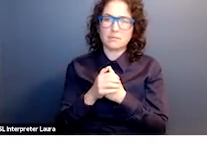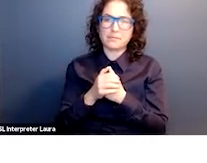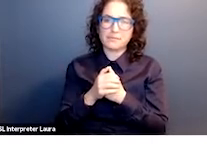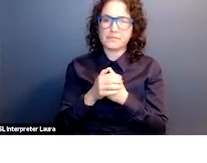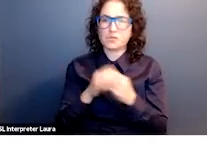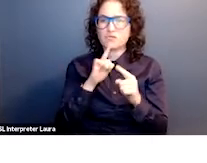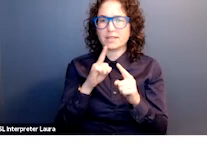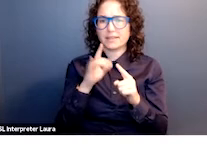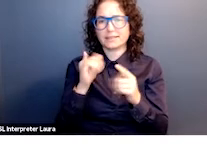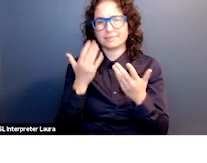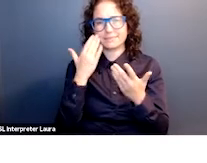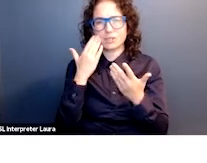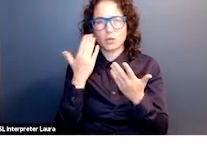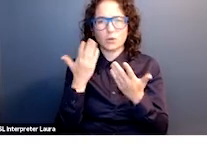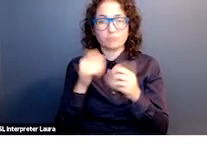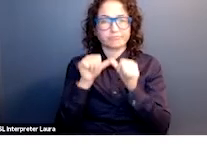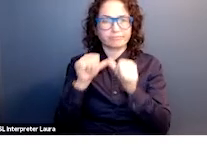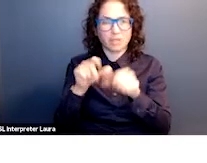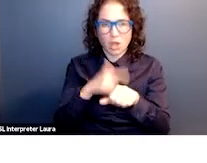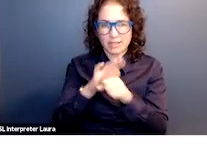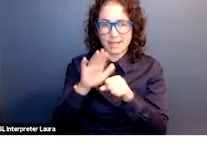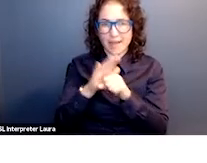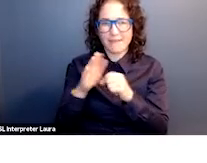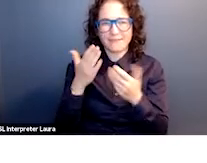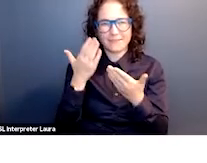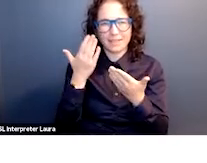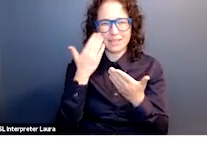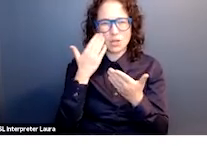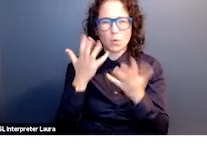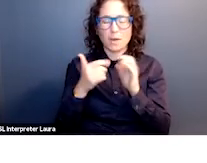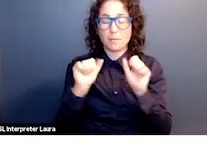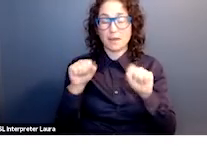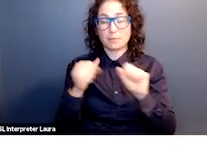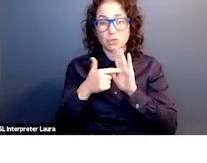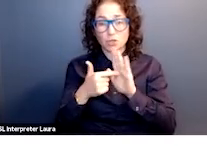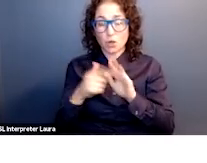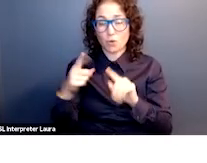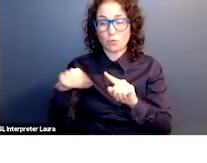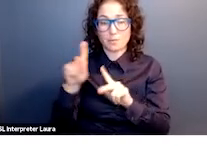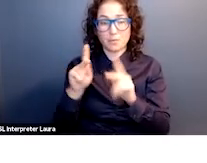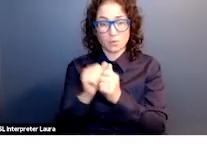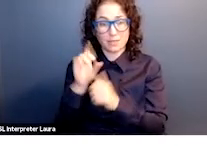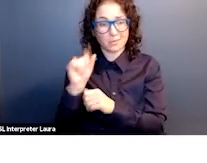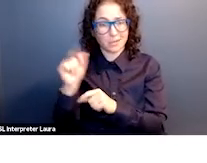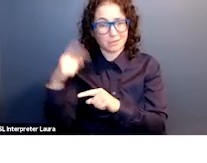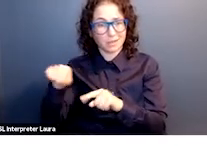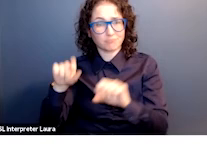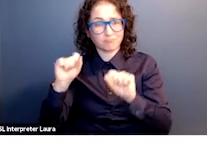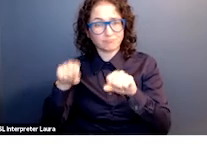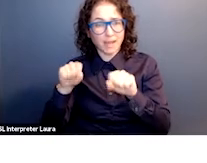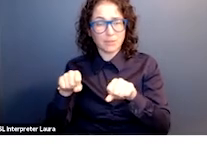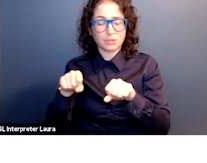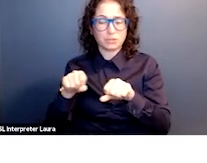longer enough because we would like to show that the person with disabilities are able to to